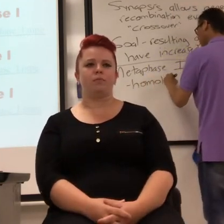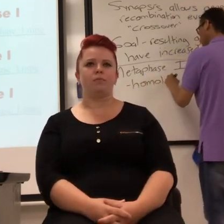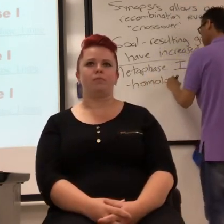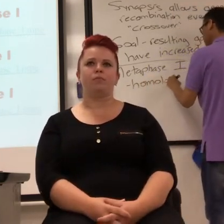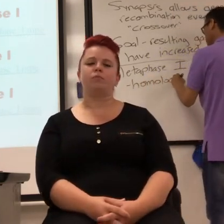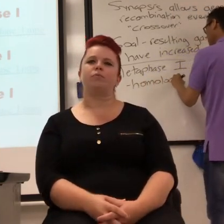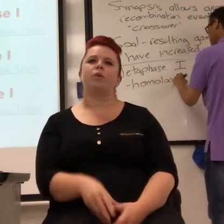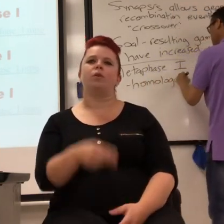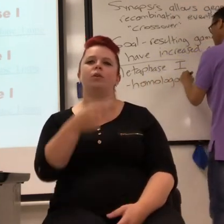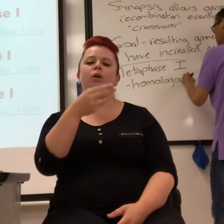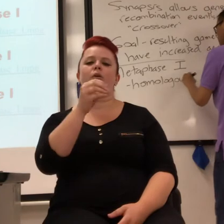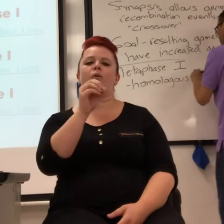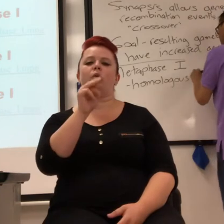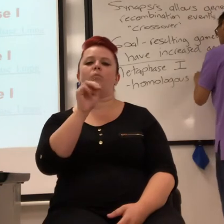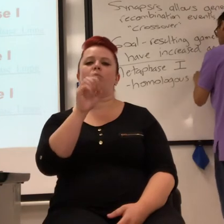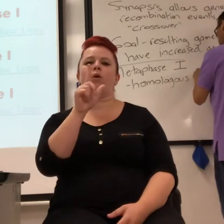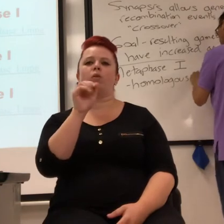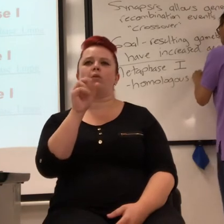homologous